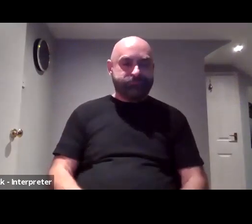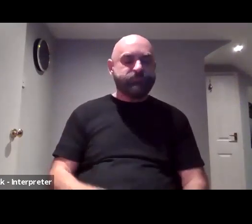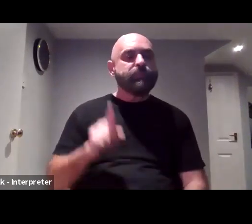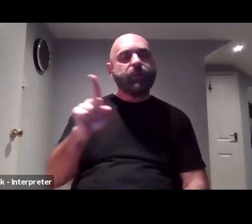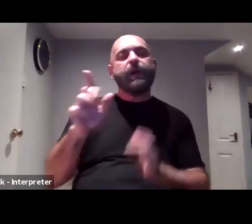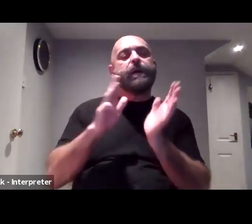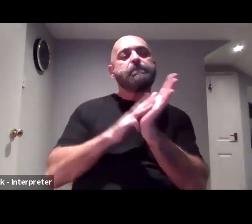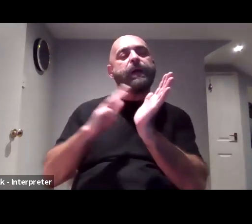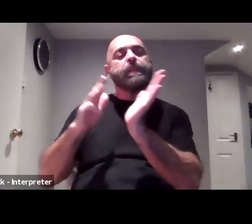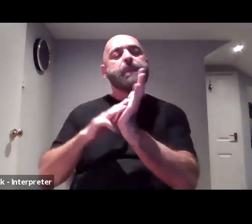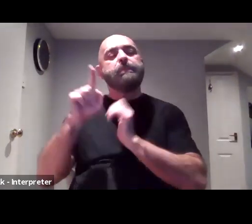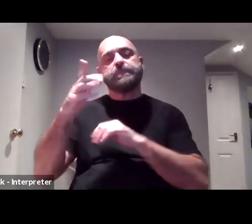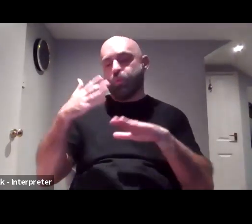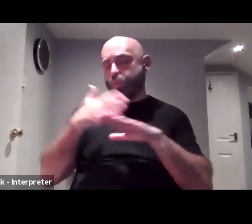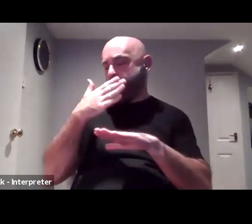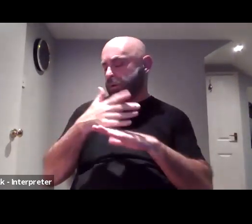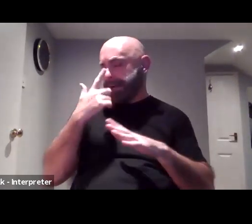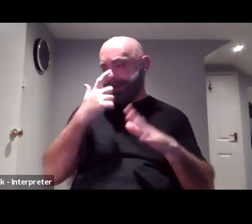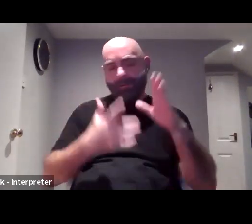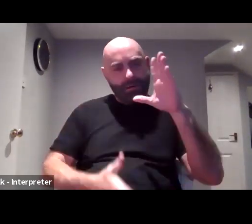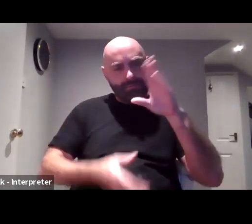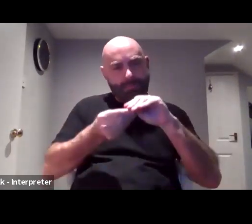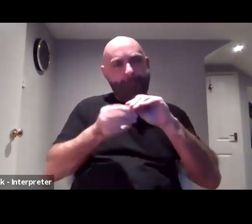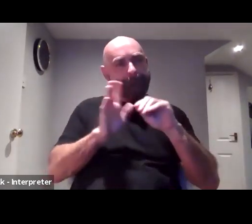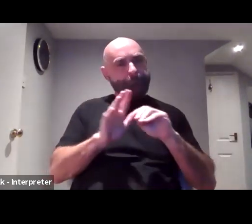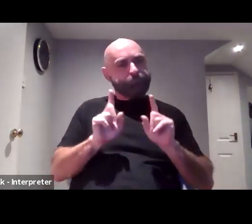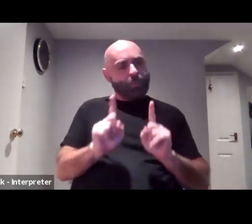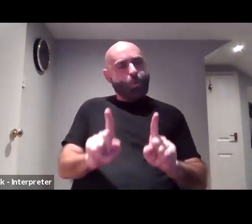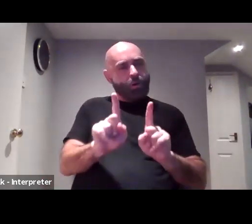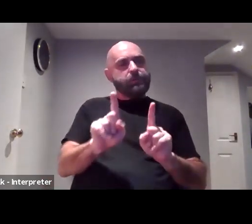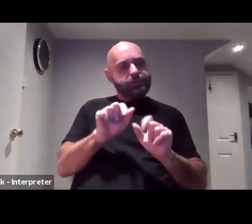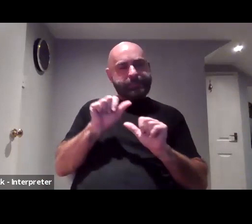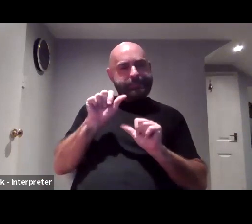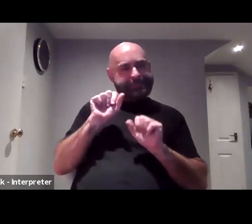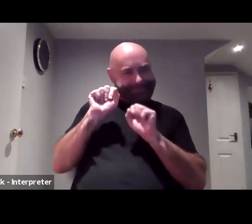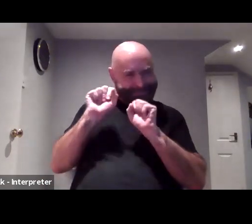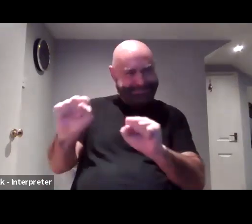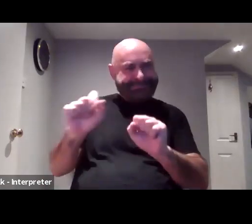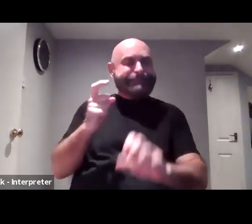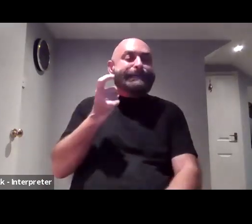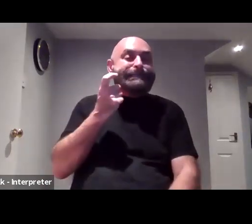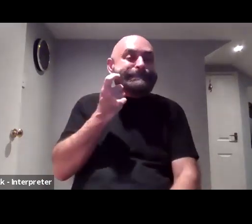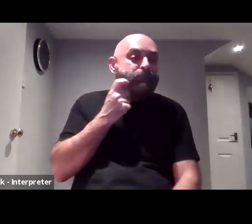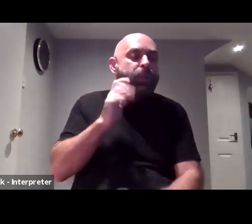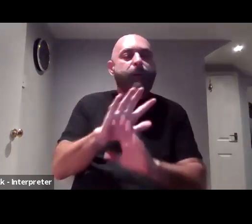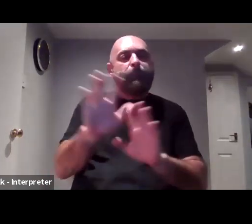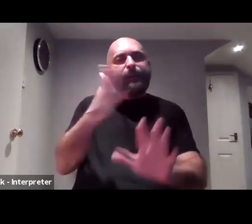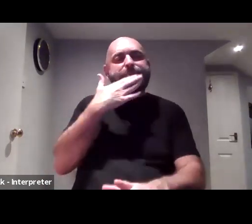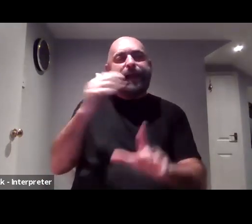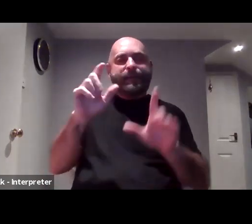Michael Marmot's work can be summed up in one of his own simple but incredibly